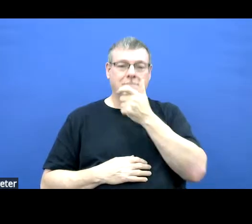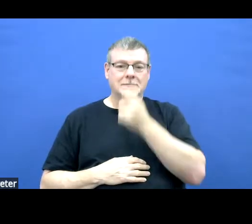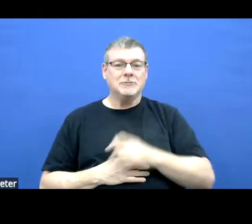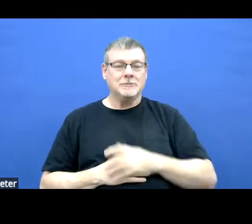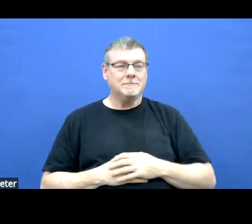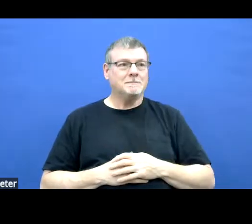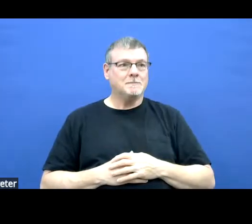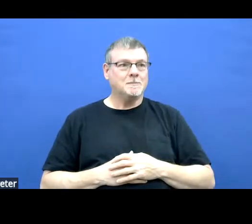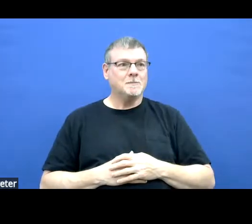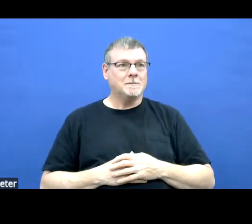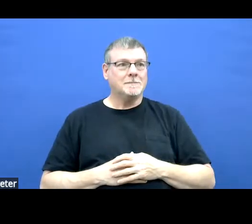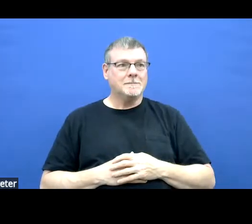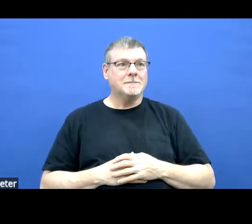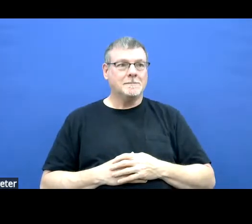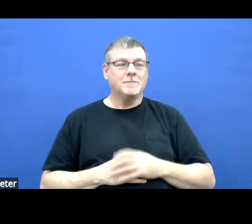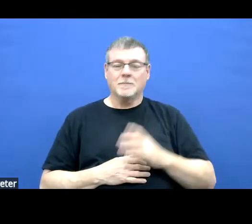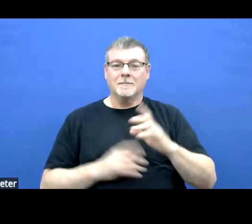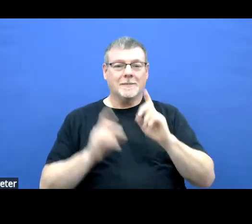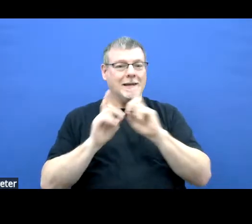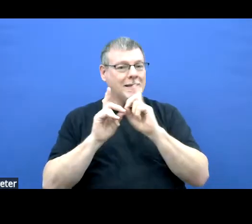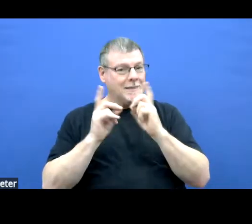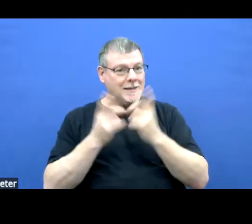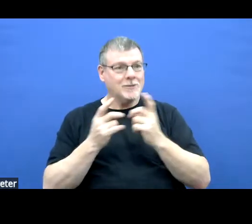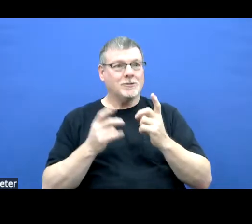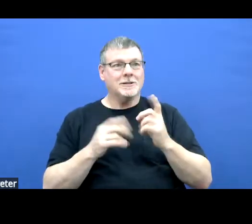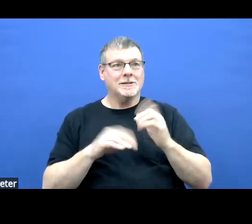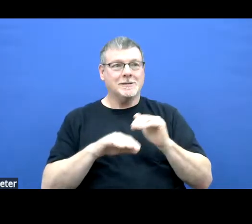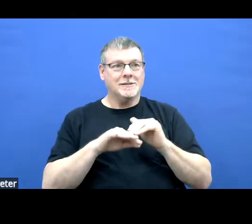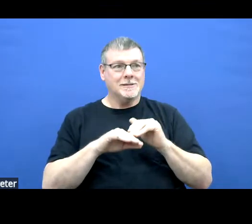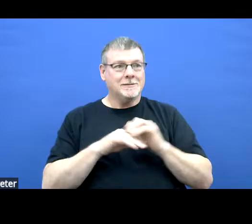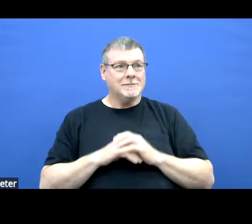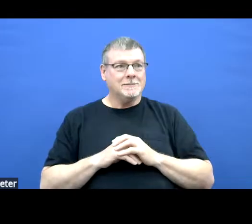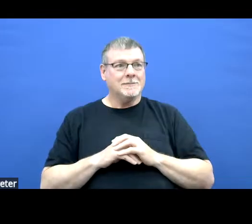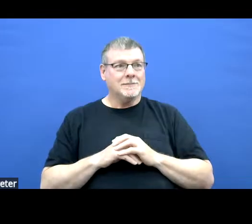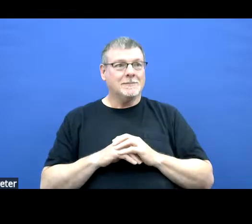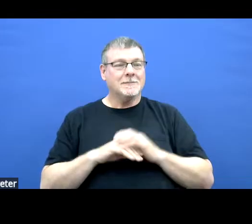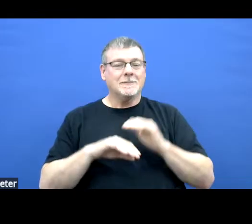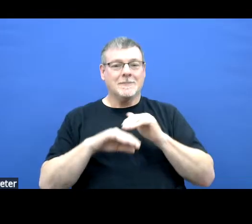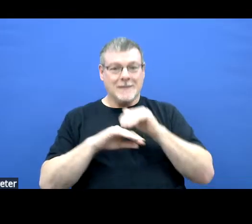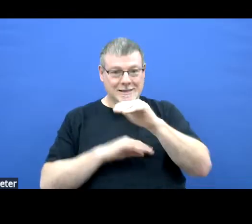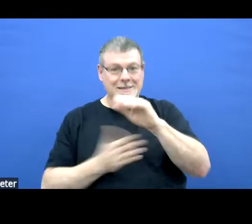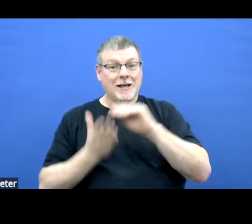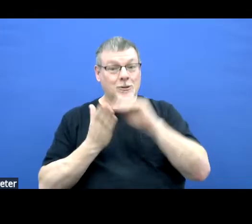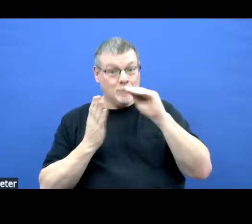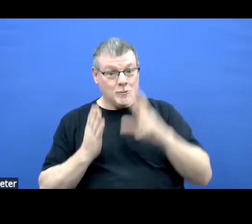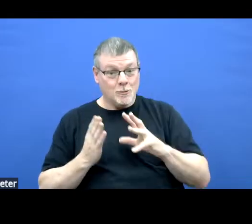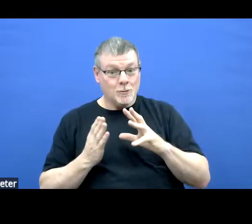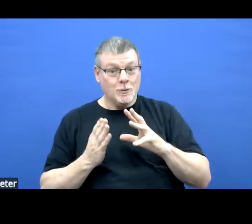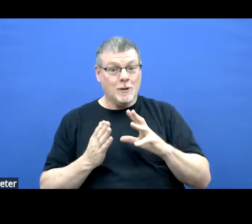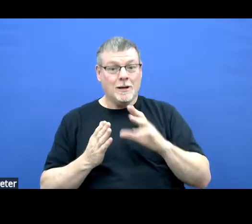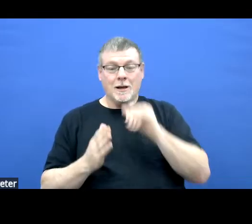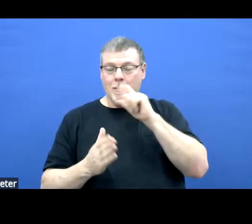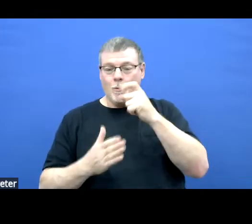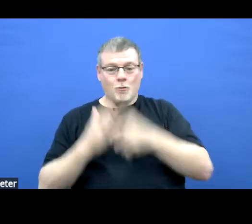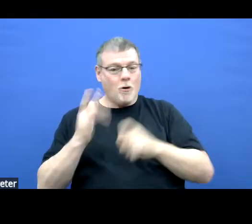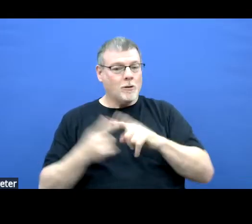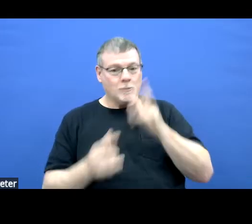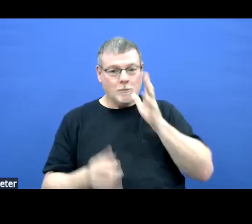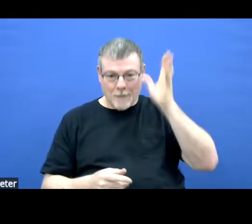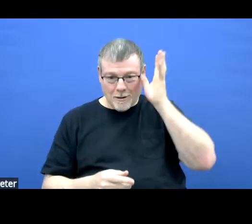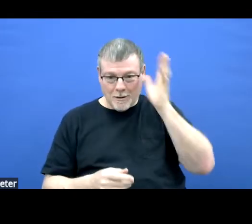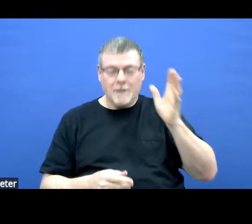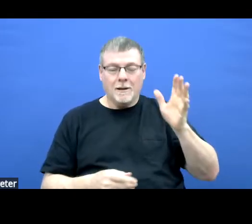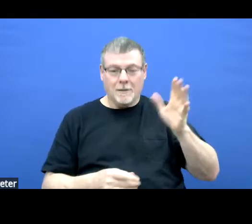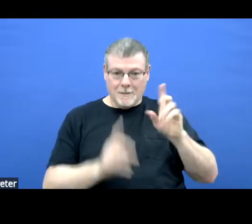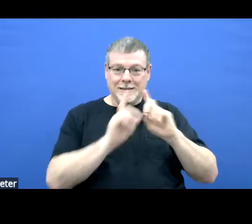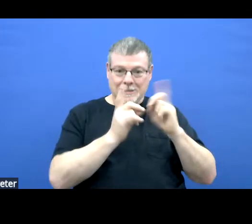But the districts that send us their students, it's at no cost to parents. The districts are